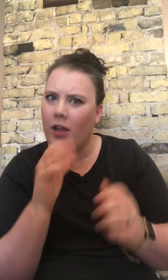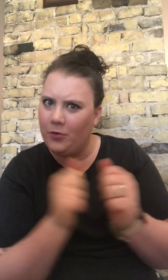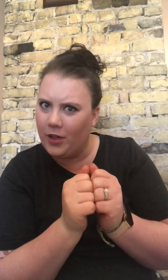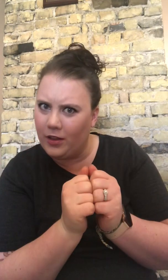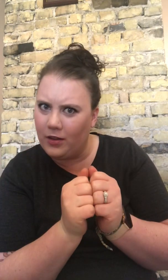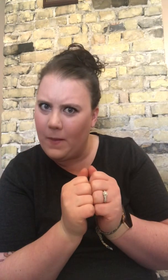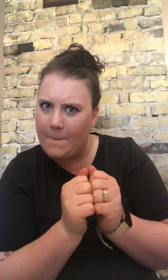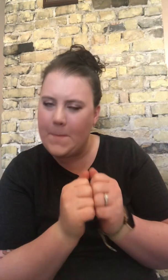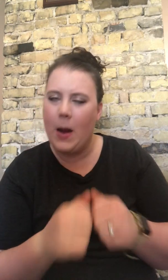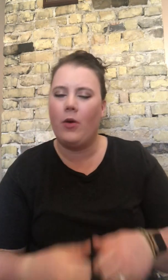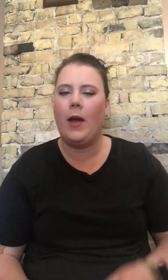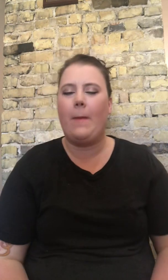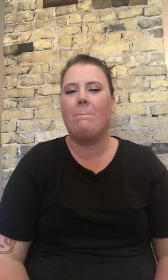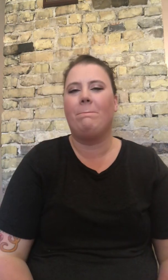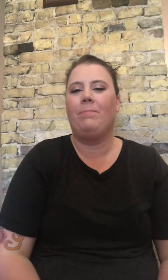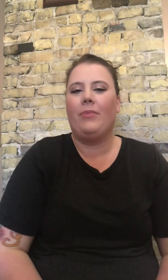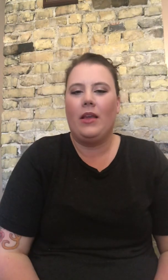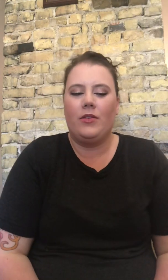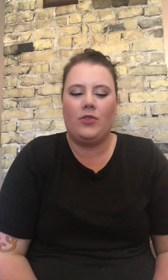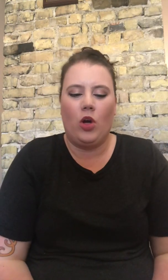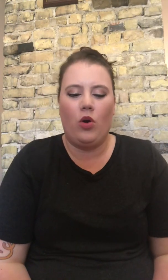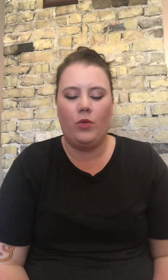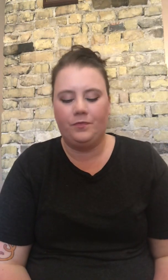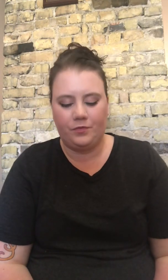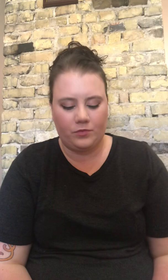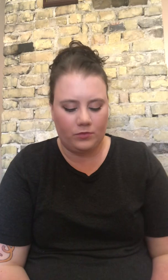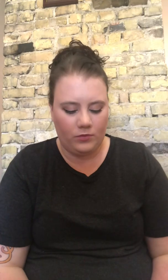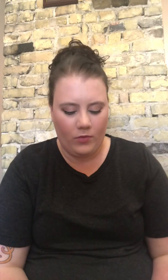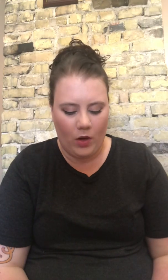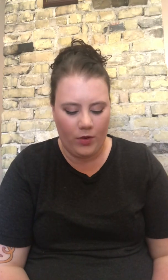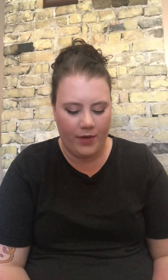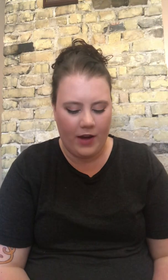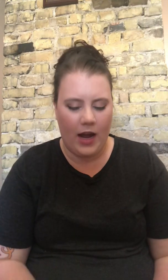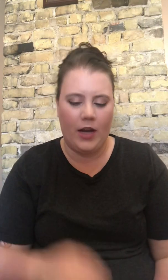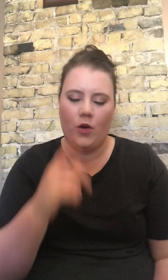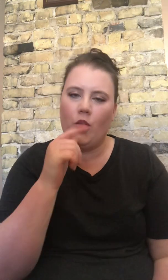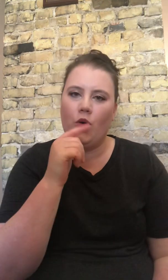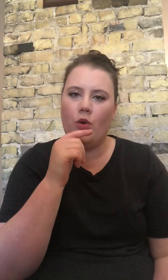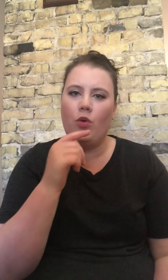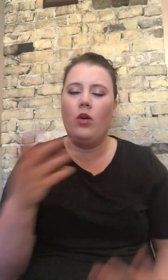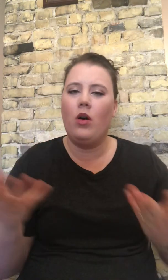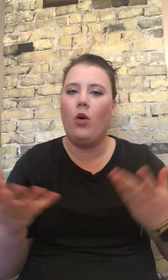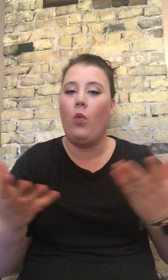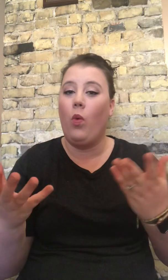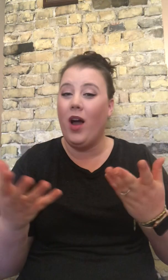with? Okay? So we've got who, what.